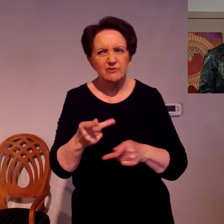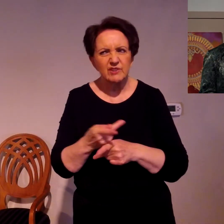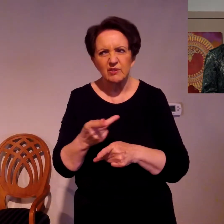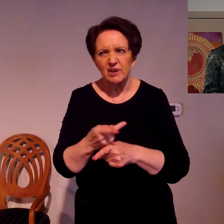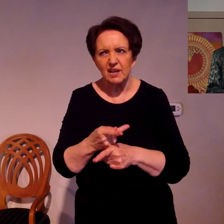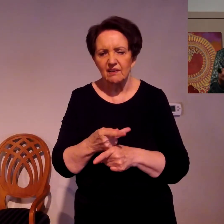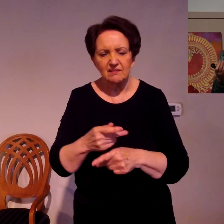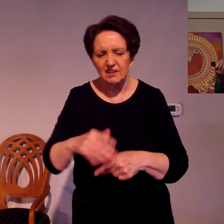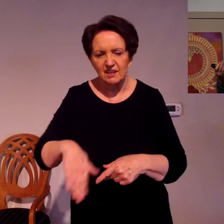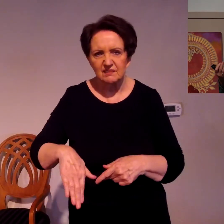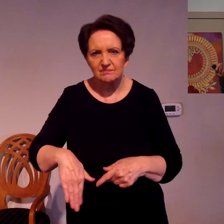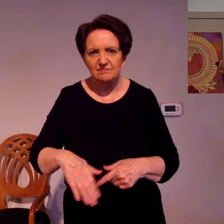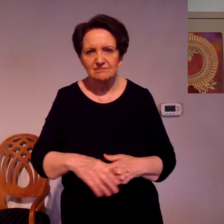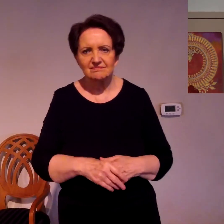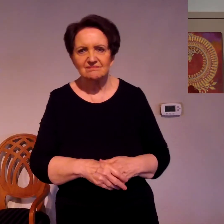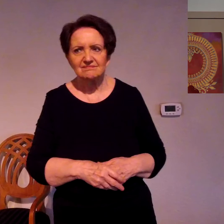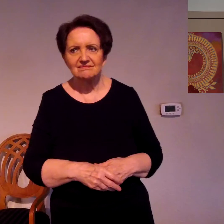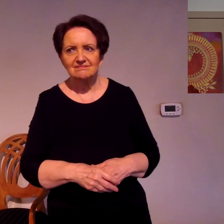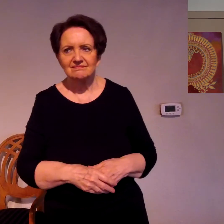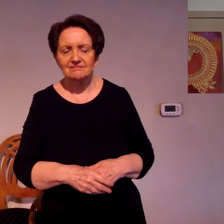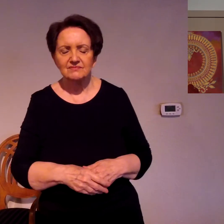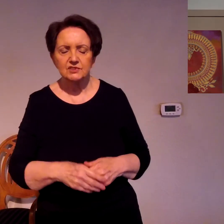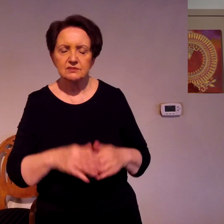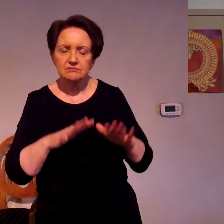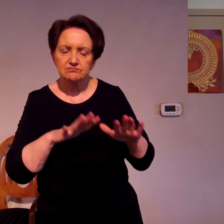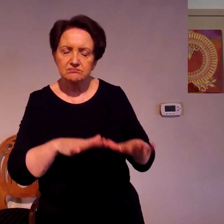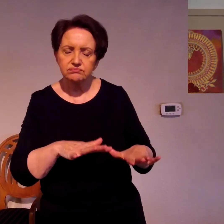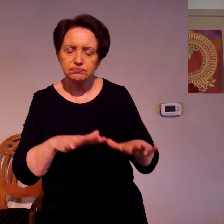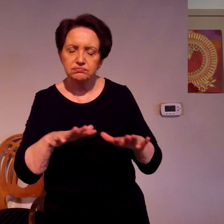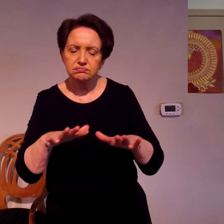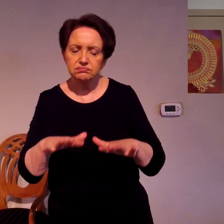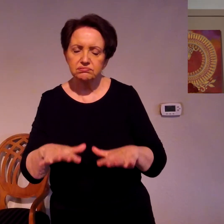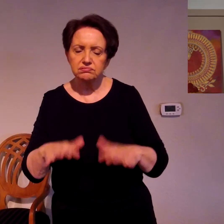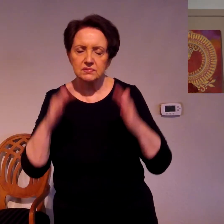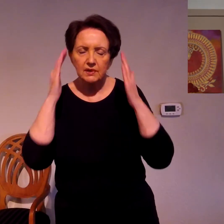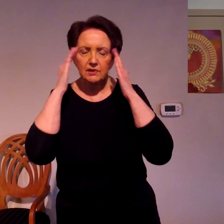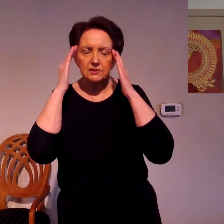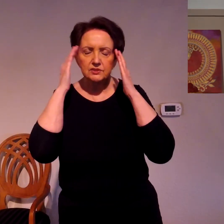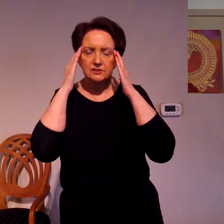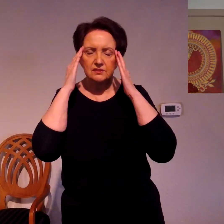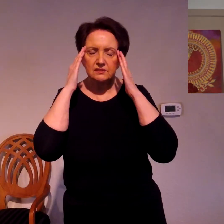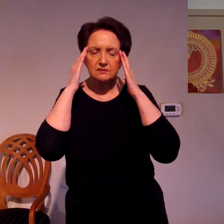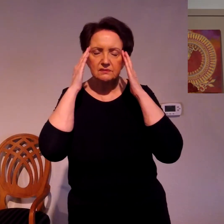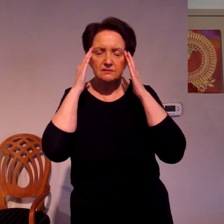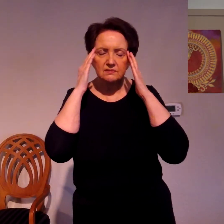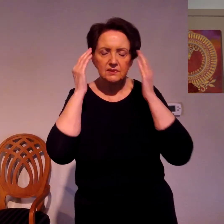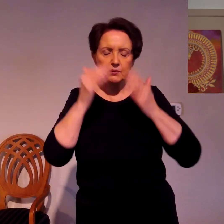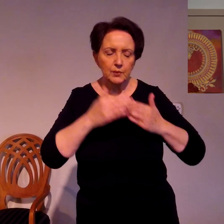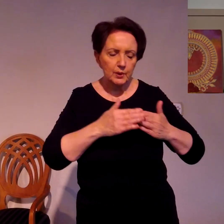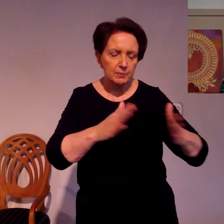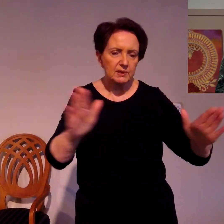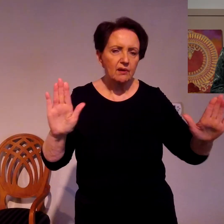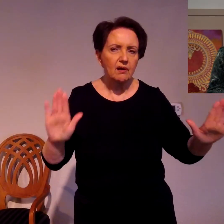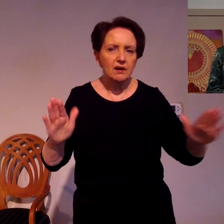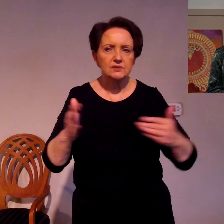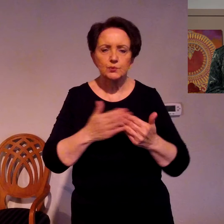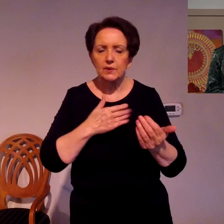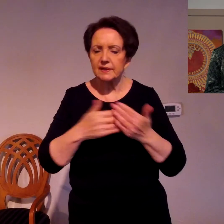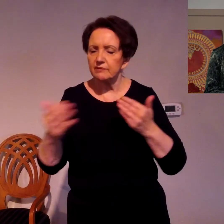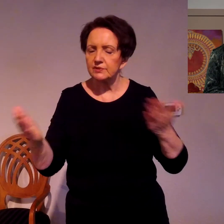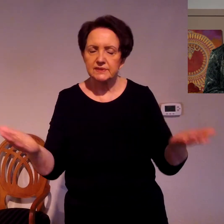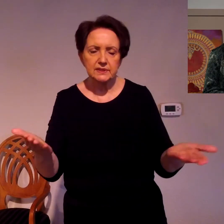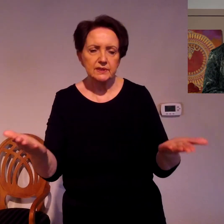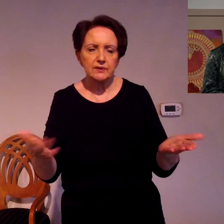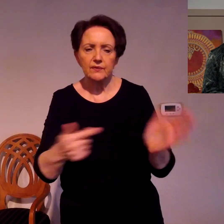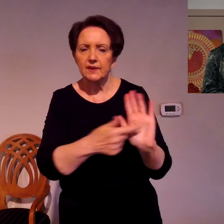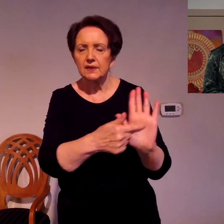much. We just let it settle in our consciousness. We open our hearts to whatever is here that